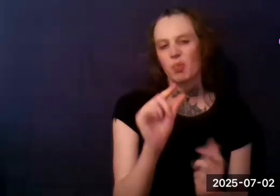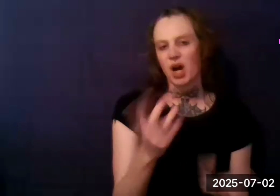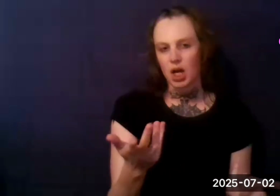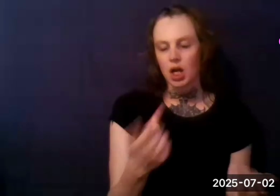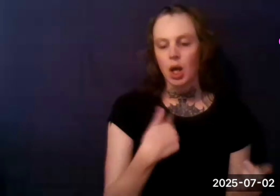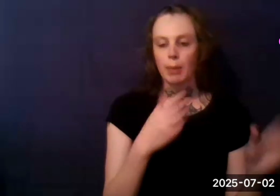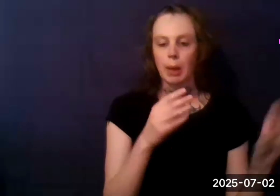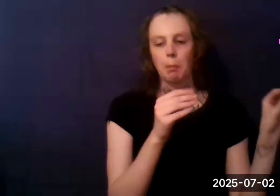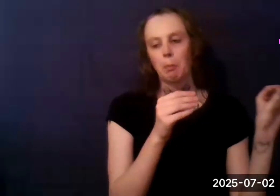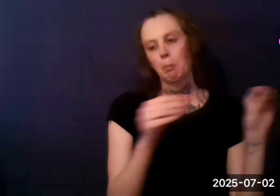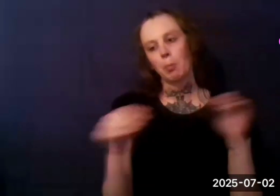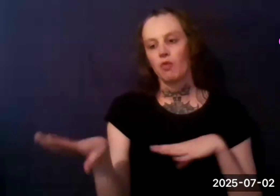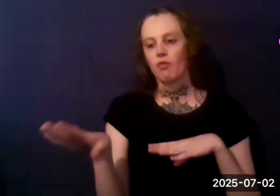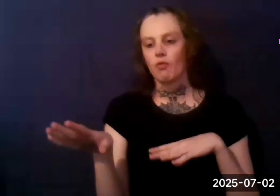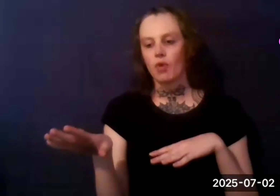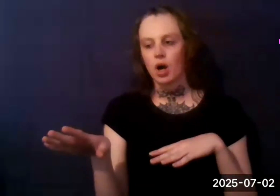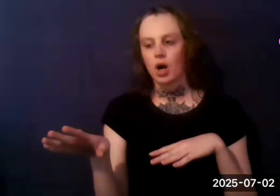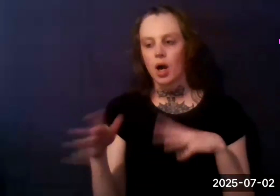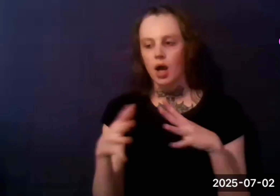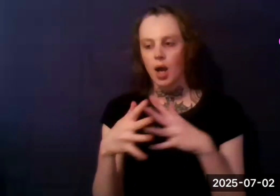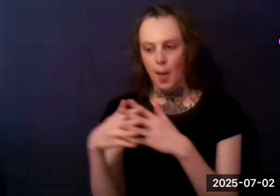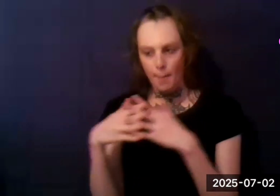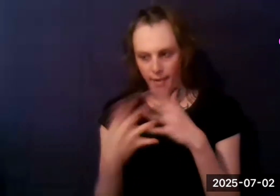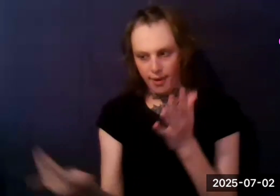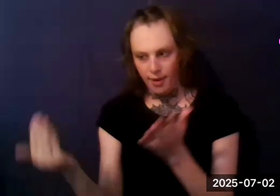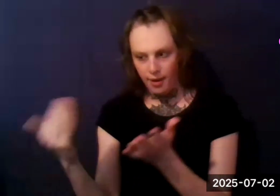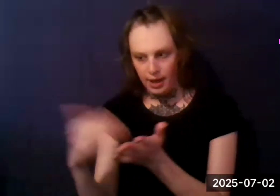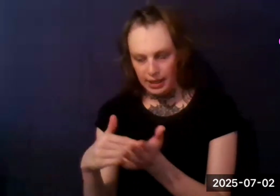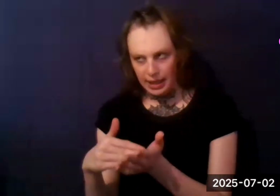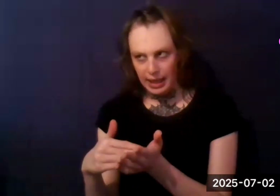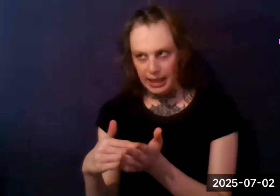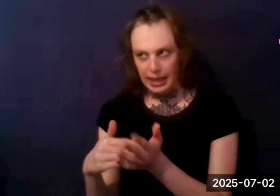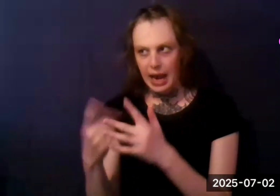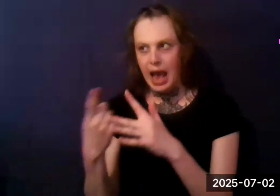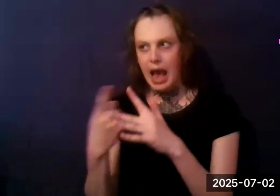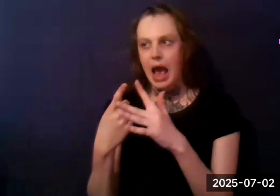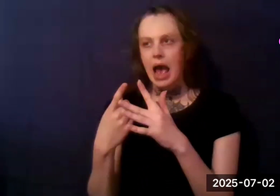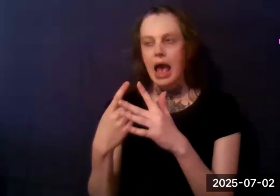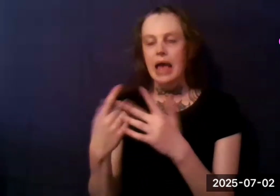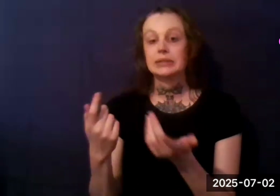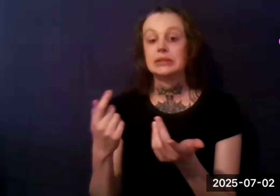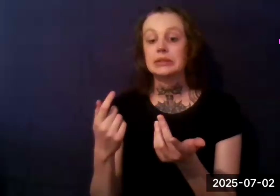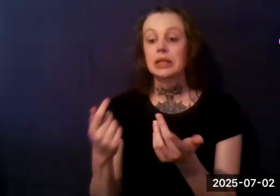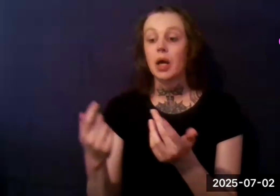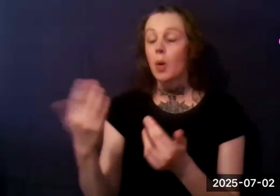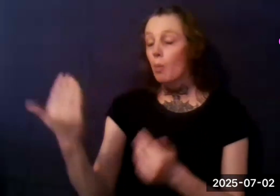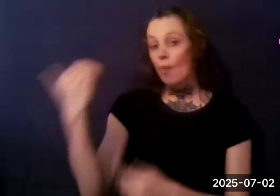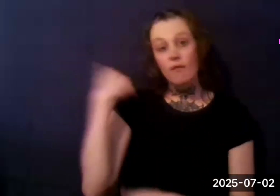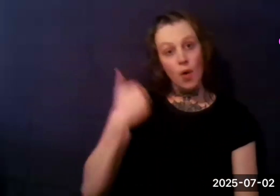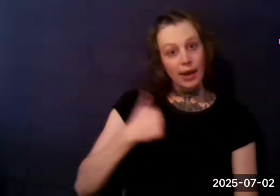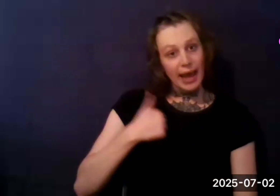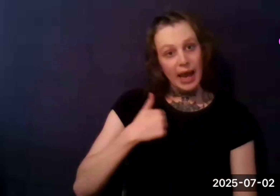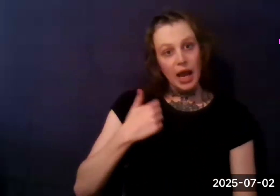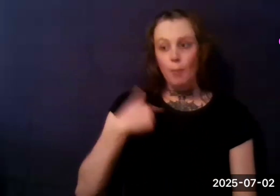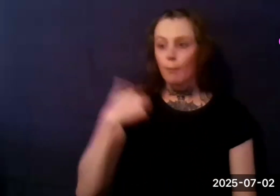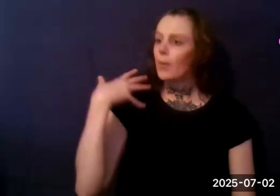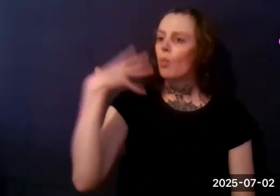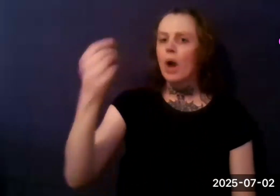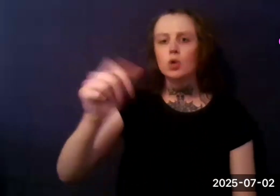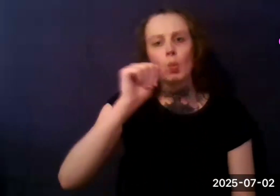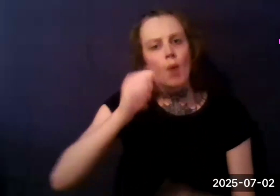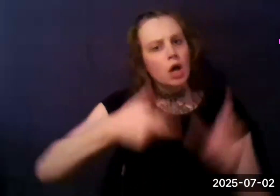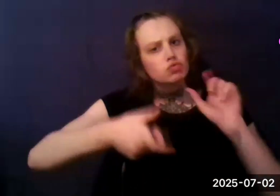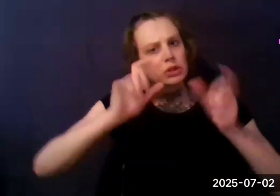college. And I spent those few months just, instead of drinking at clubs, it was alone in my room. And within,